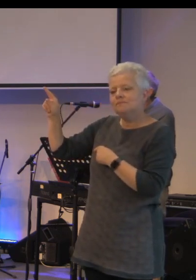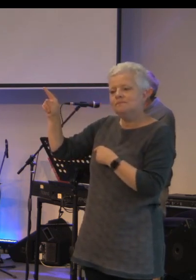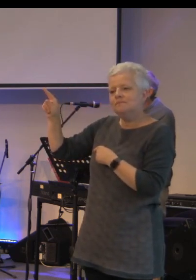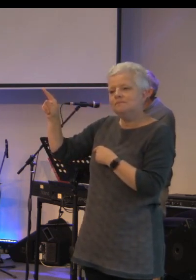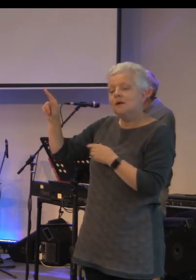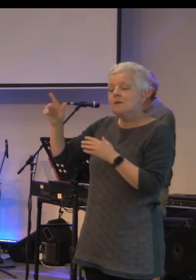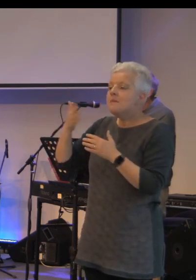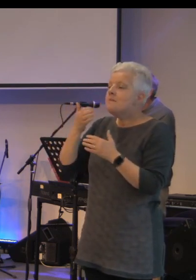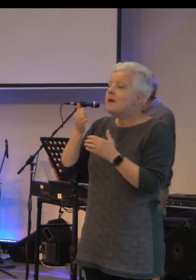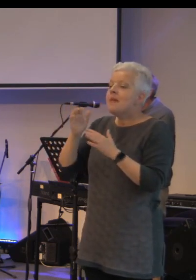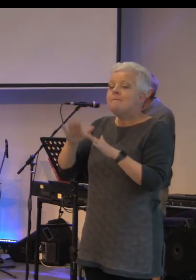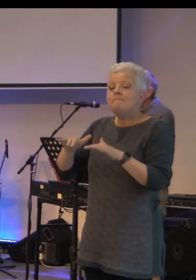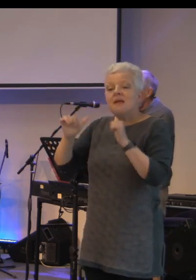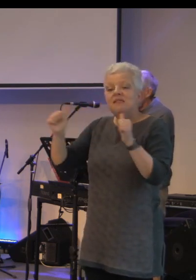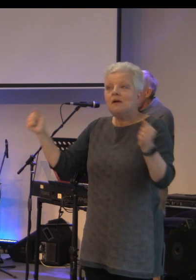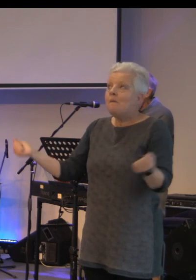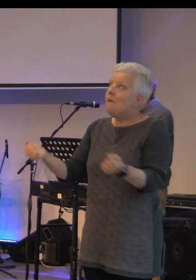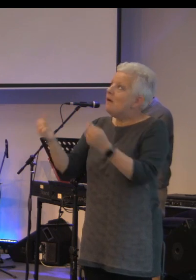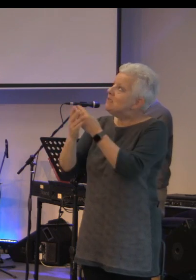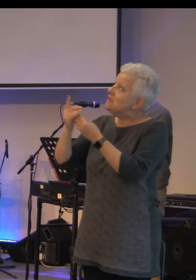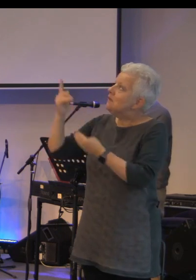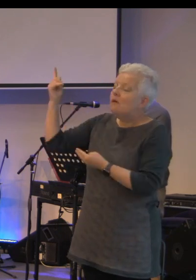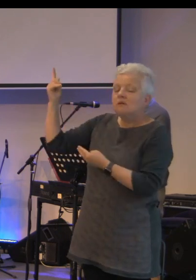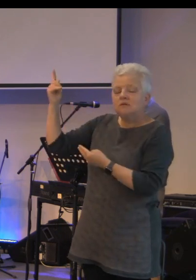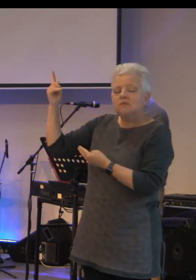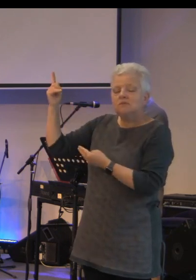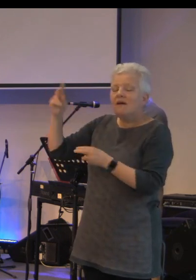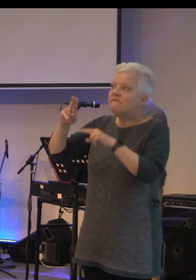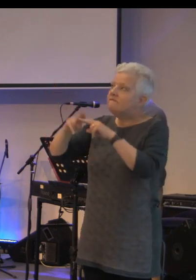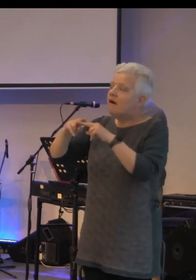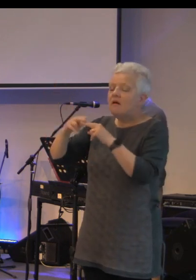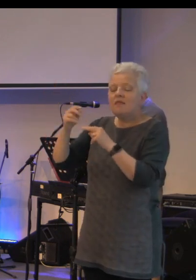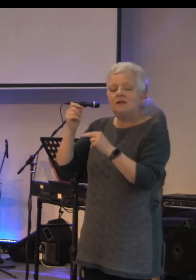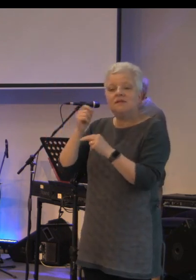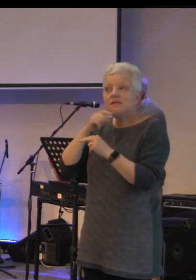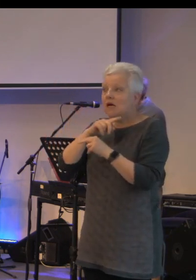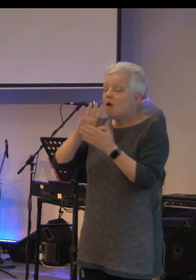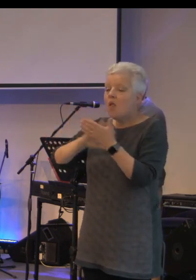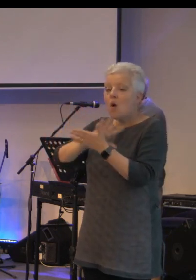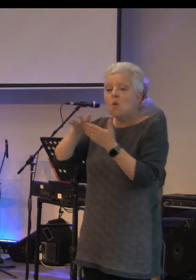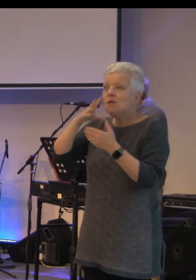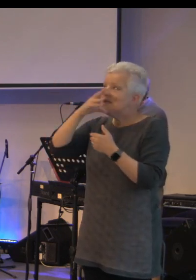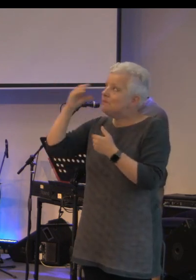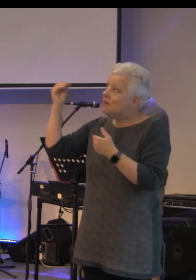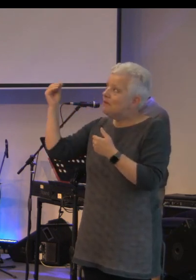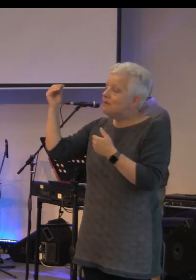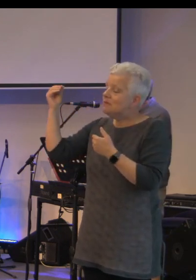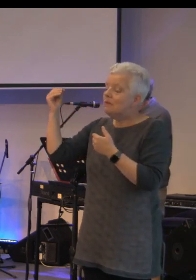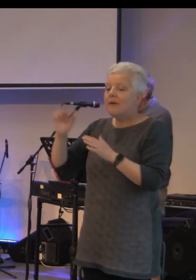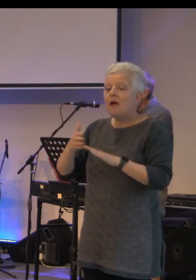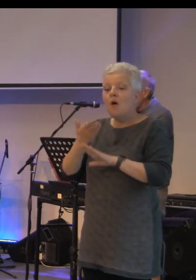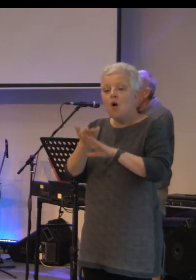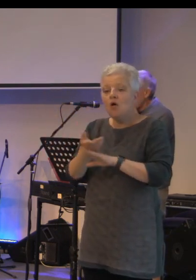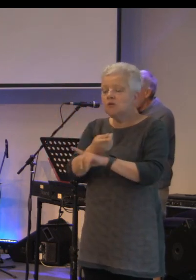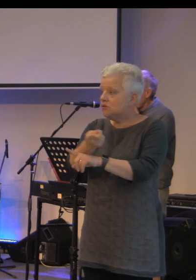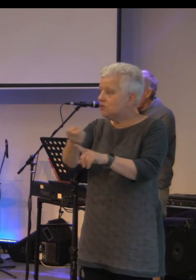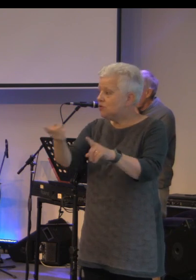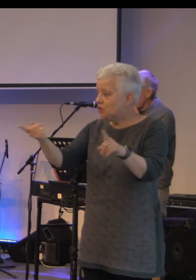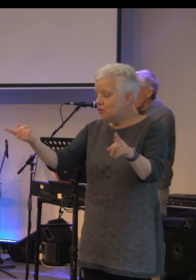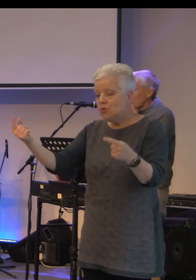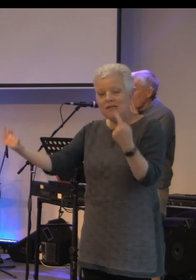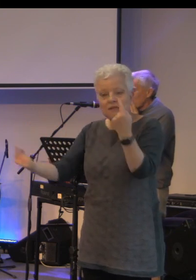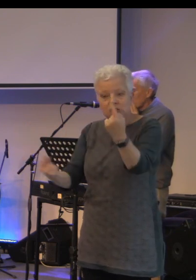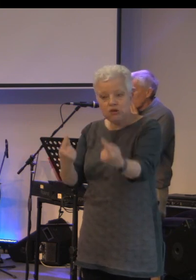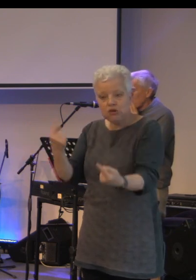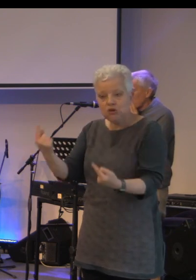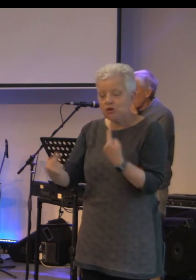And may the blessing of Almighty God, the Father, the Son, and the Holy Spirit be upon each one